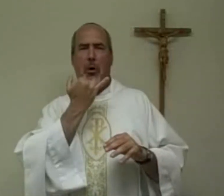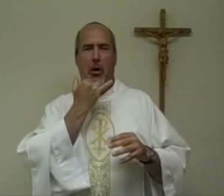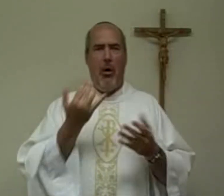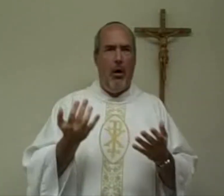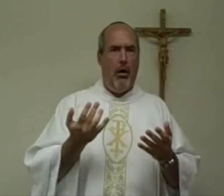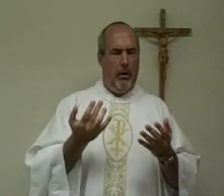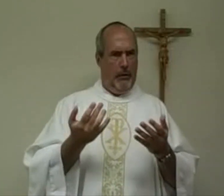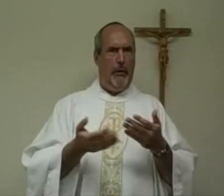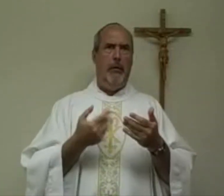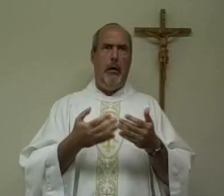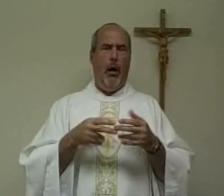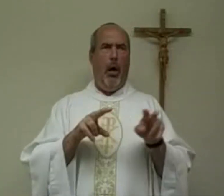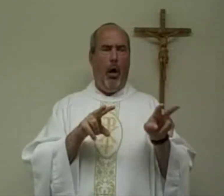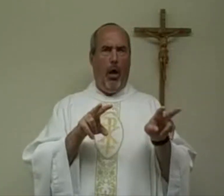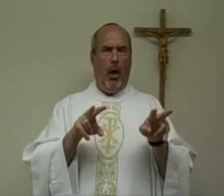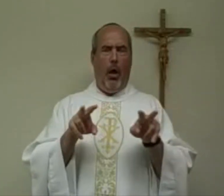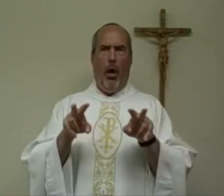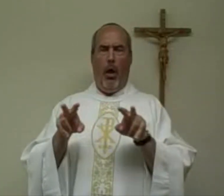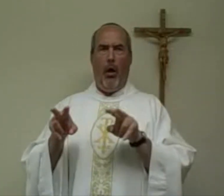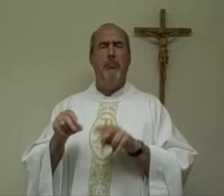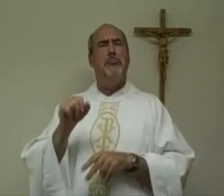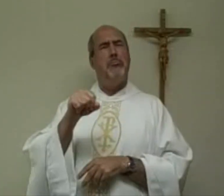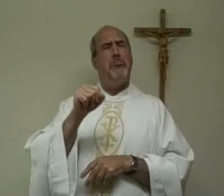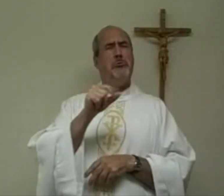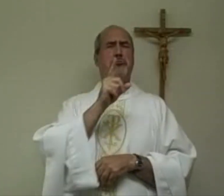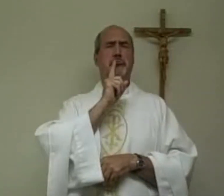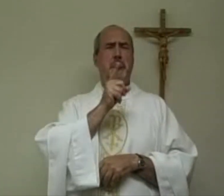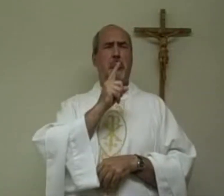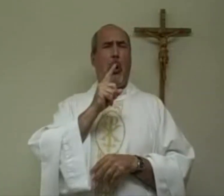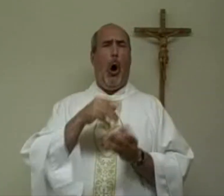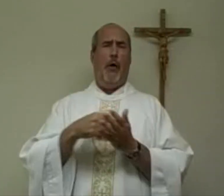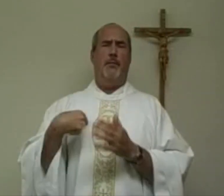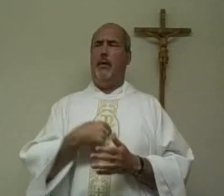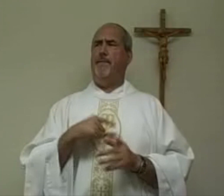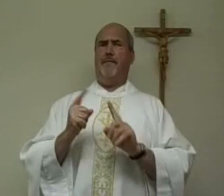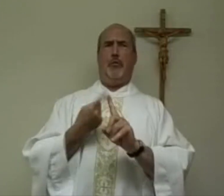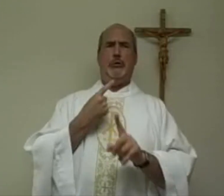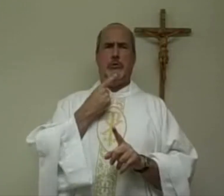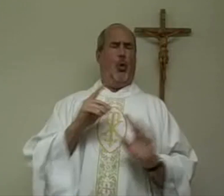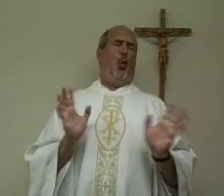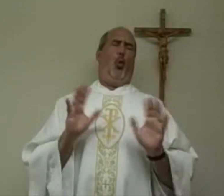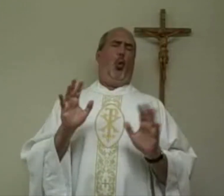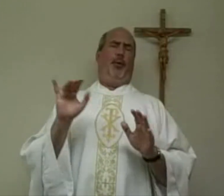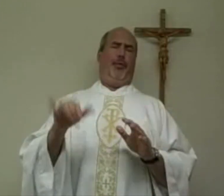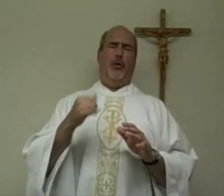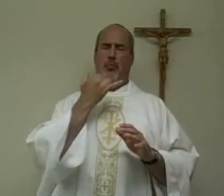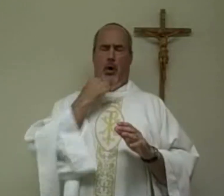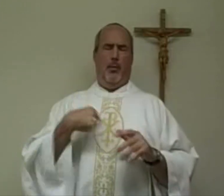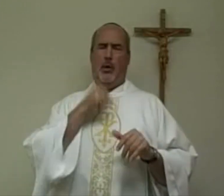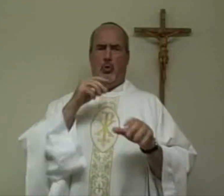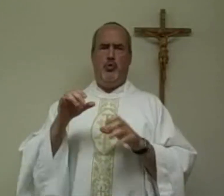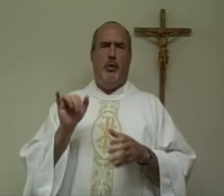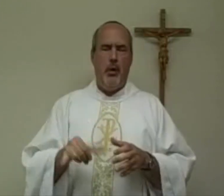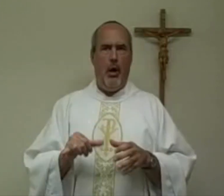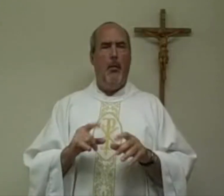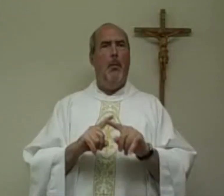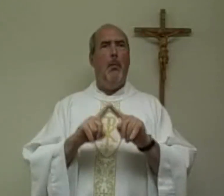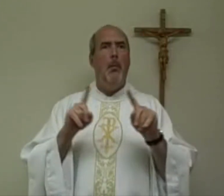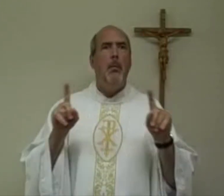through life thinking nothing's wrong, and then they see all of these things happen. And people say, oh,